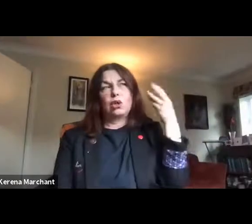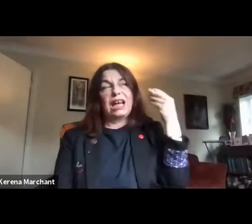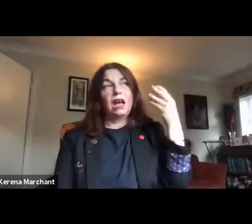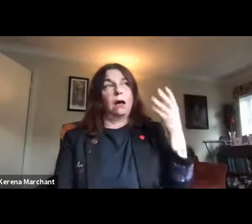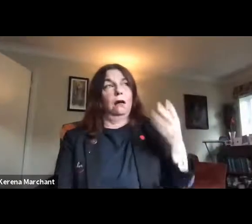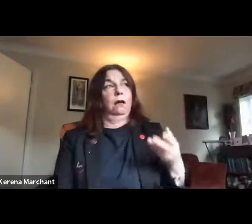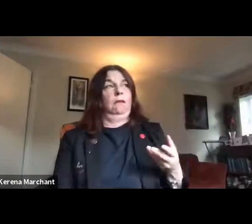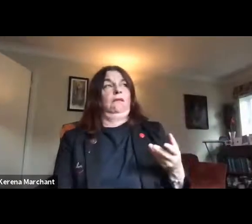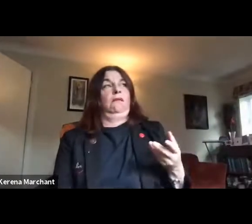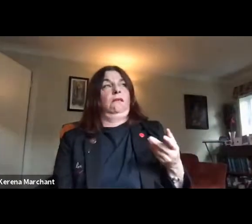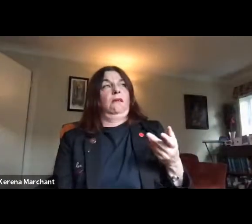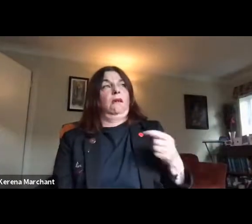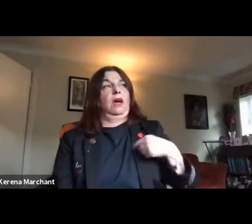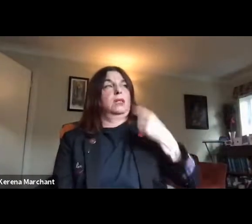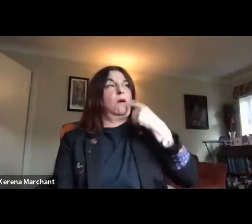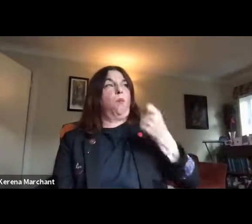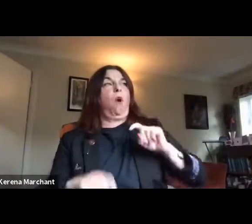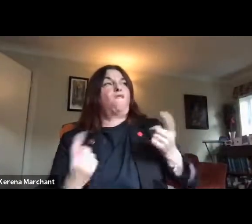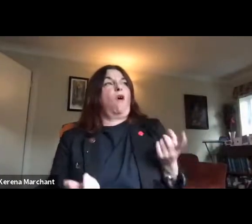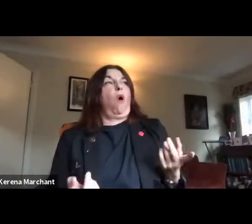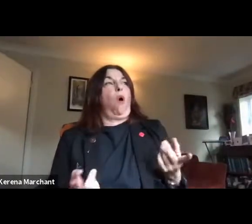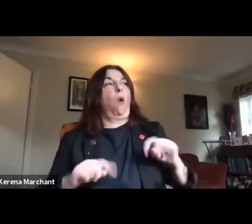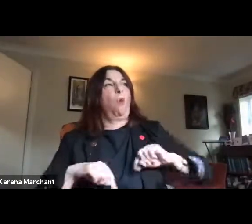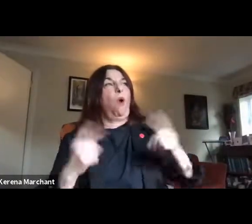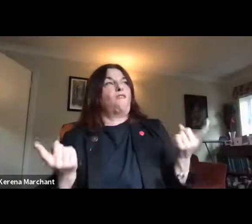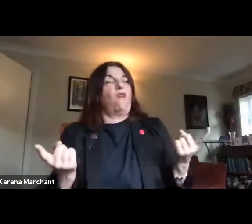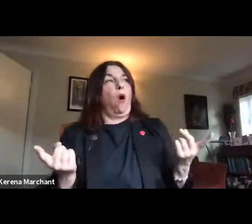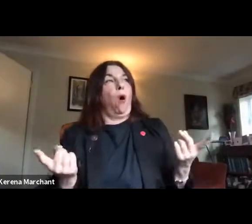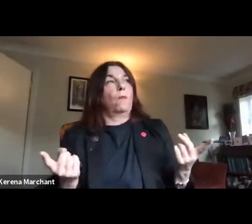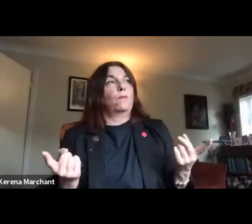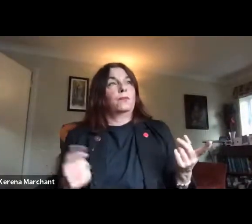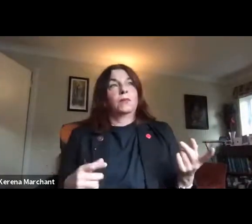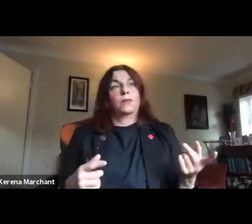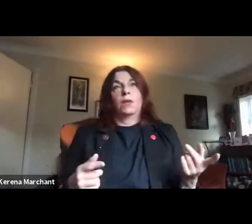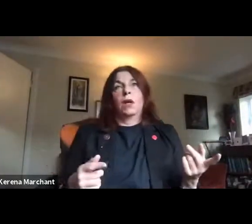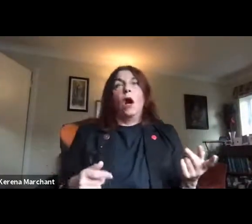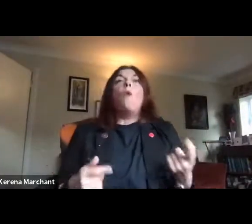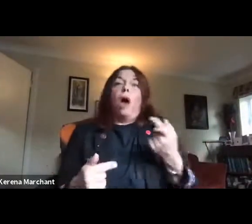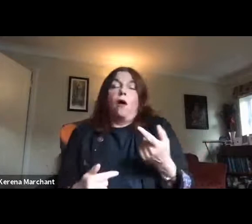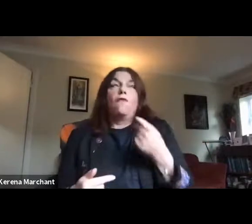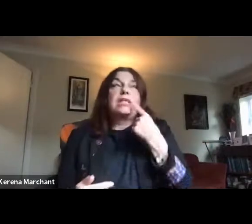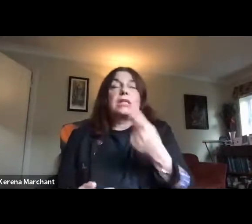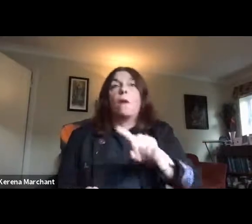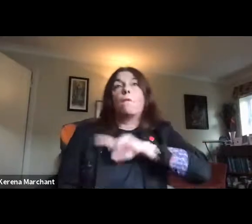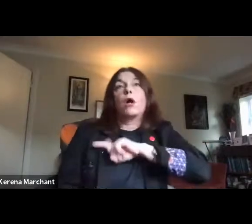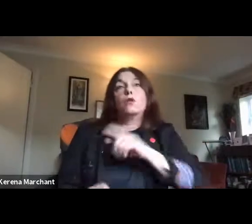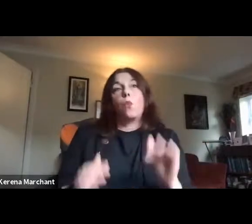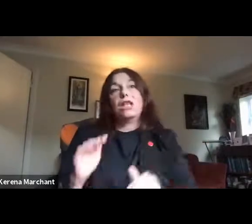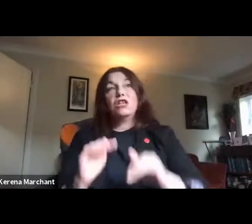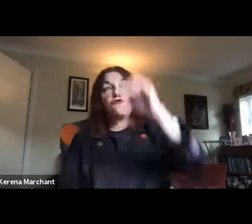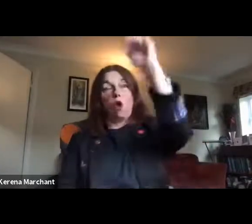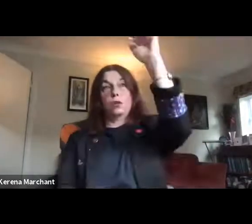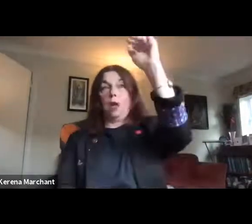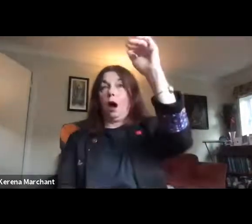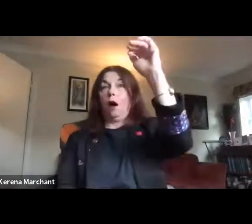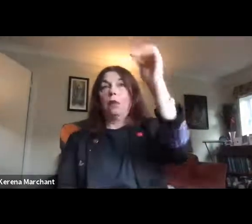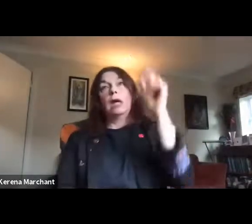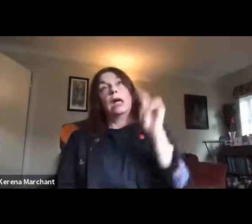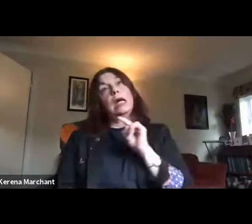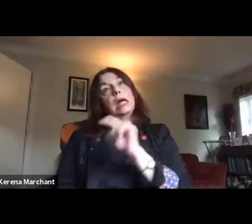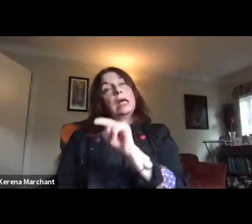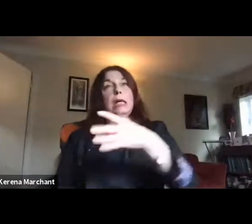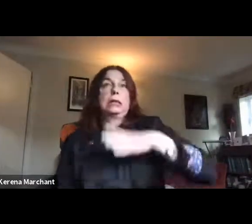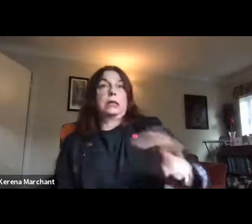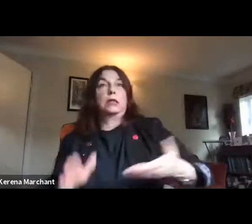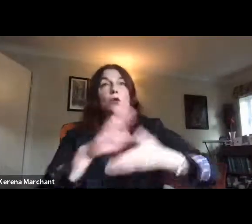he can hear, then he can speak. He can learn to speak. And I said, well, what for? And again, he